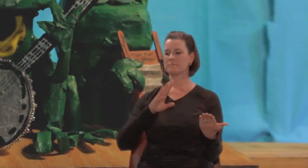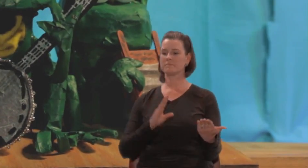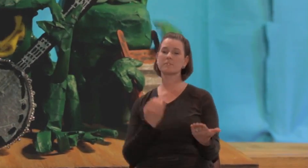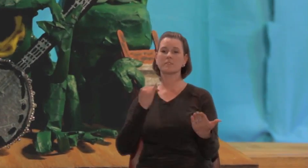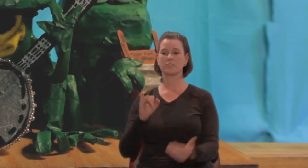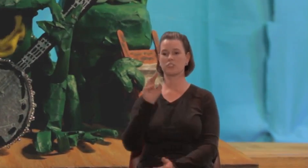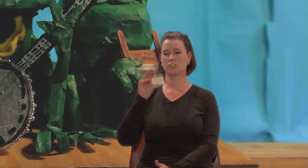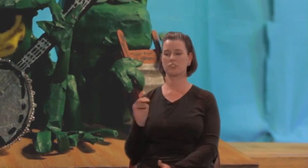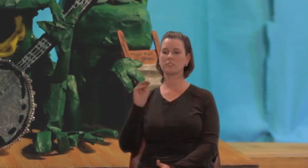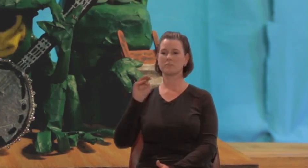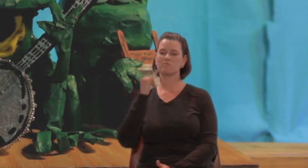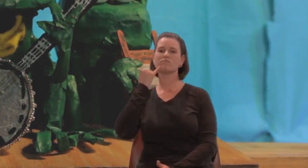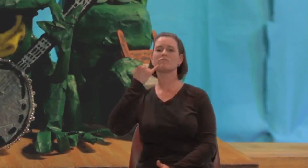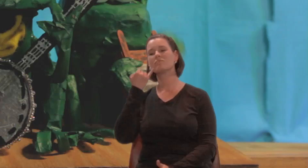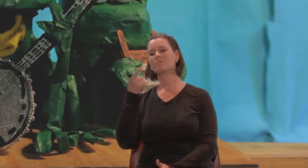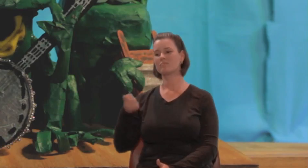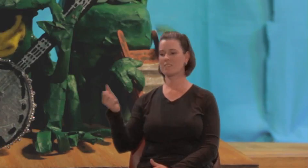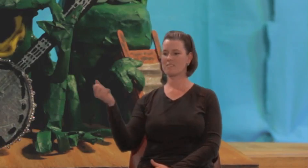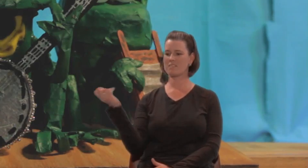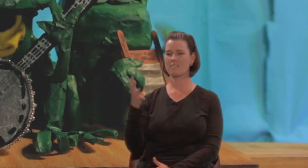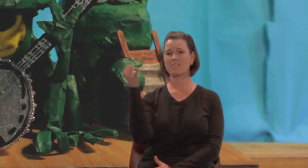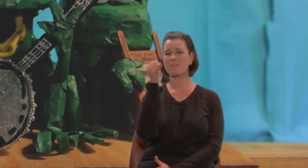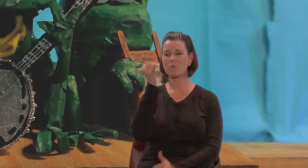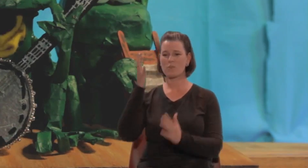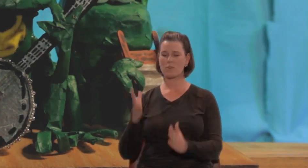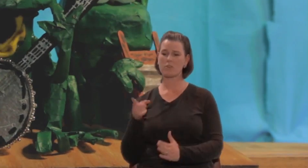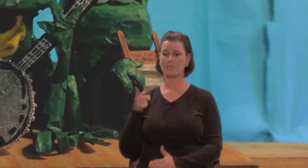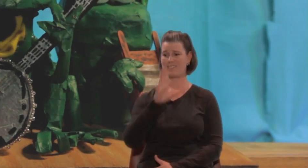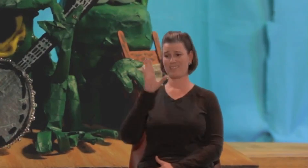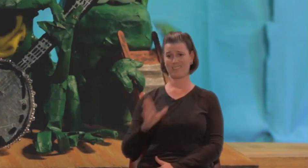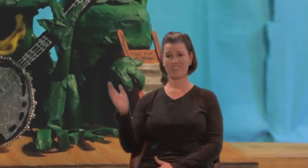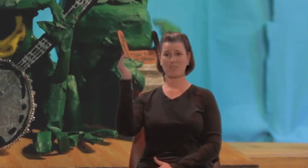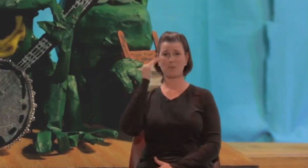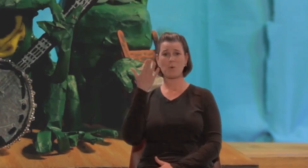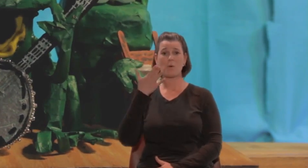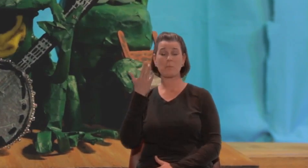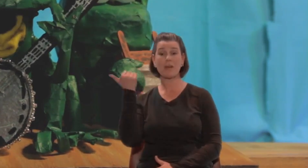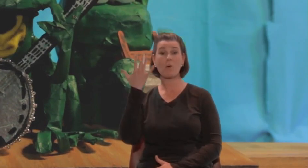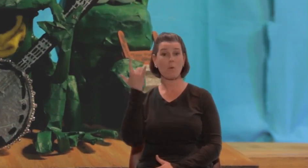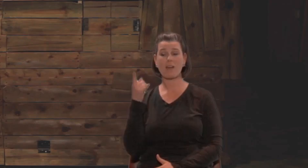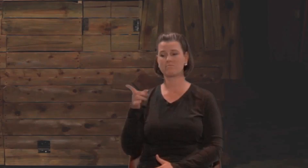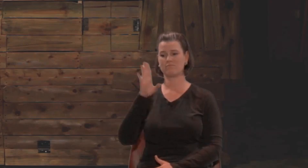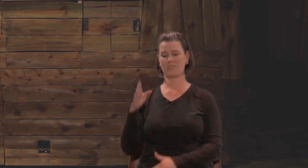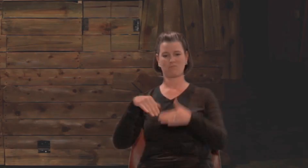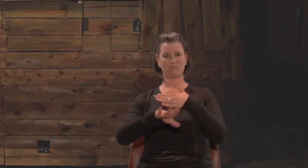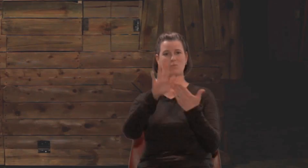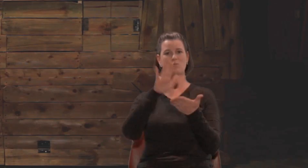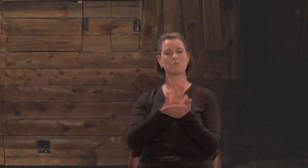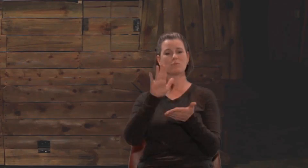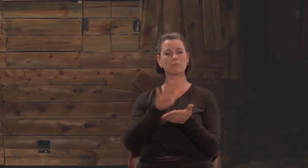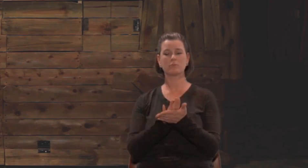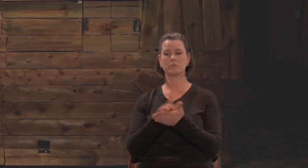Jim Smiley was a gambling fool. He never knew no better 'cause he never went to school. He